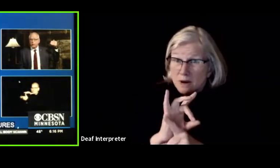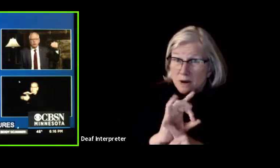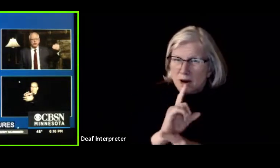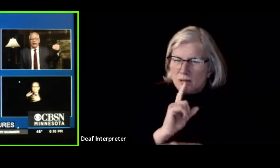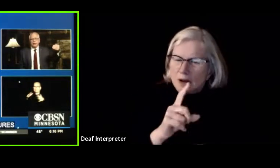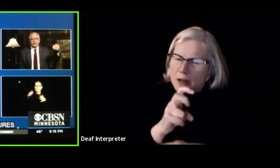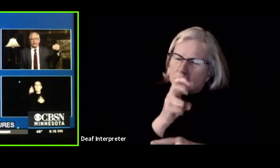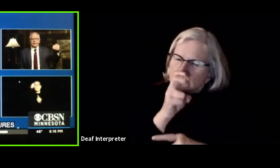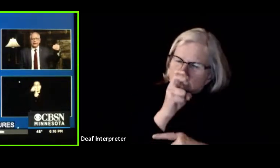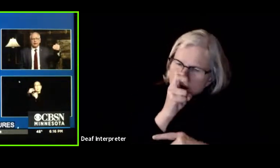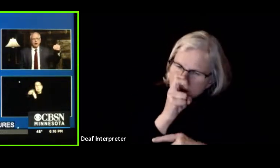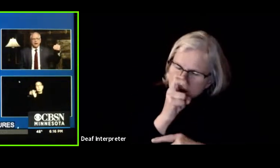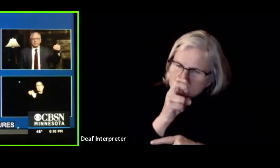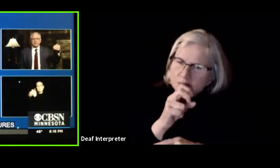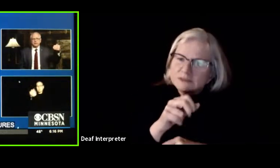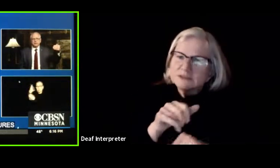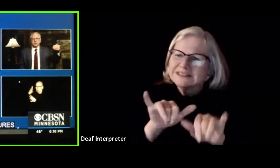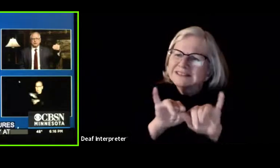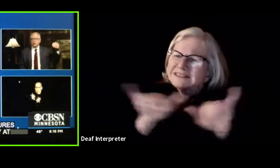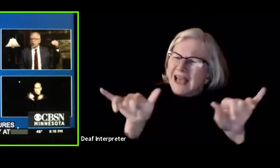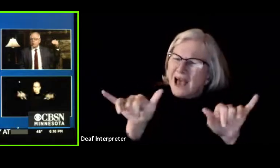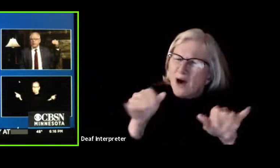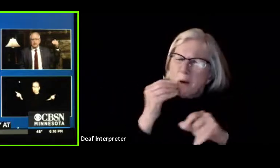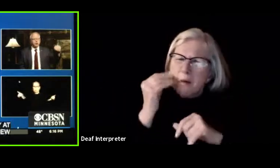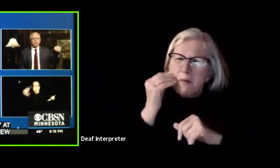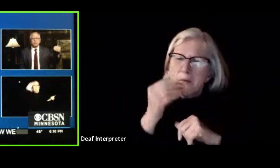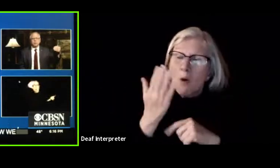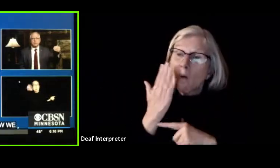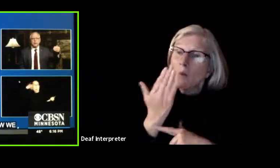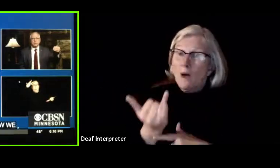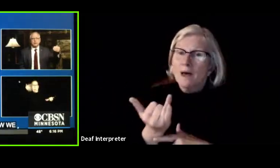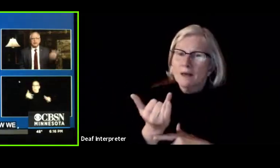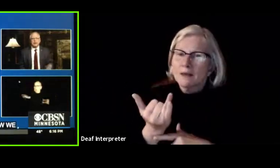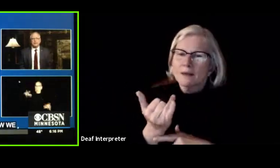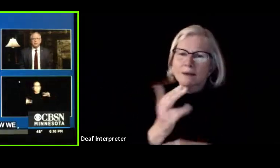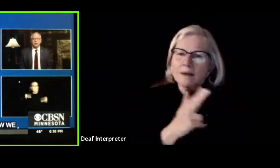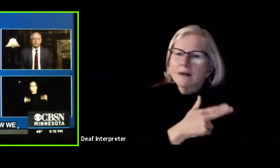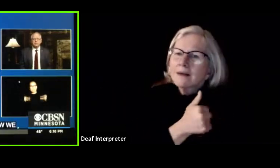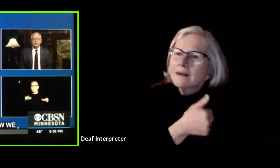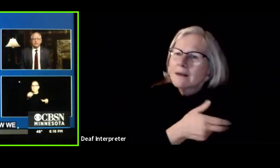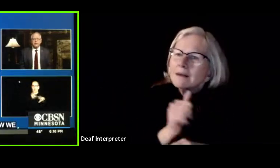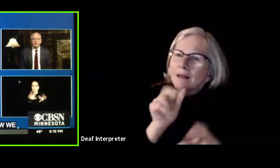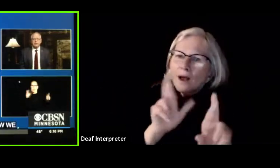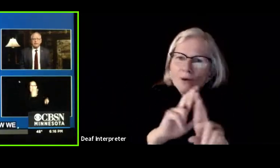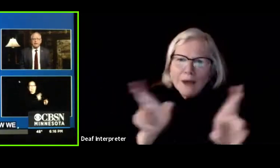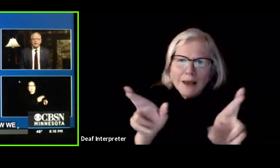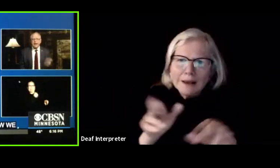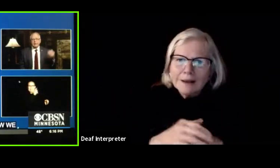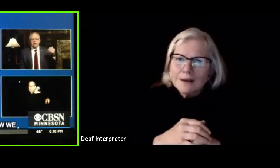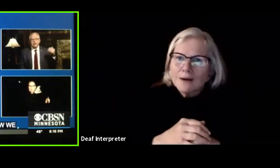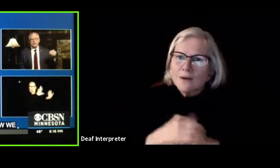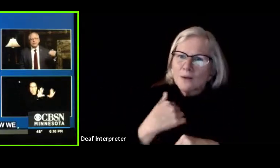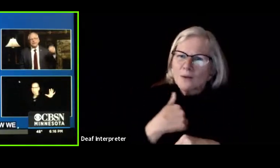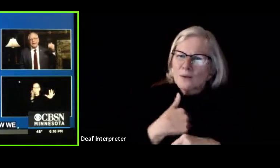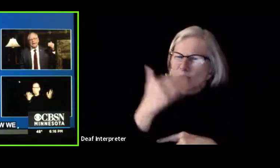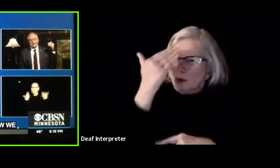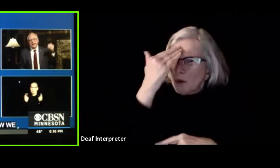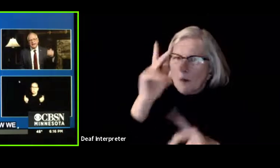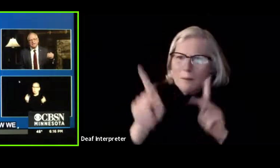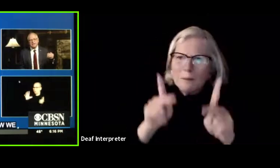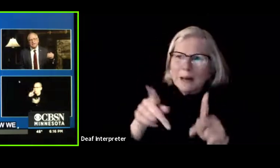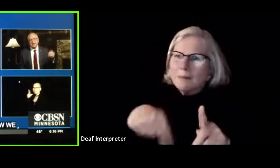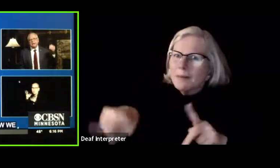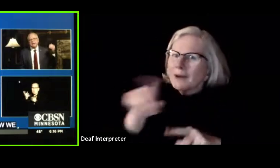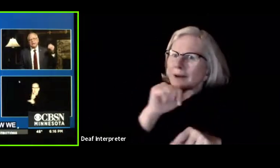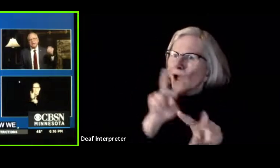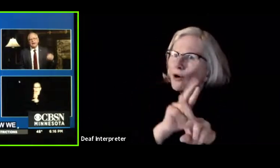we were not ready in our hospital systems. We knew we were not ready to care for folks if they needed that bed. And we knew we did not have